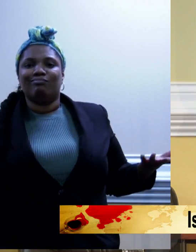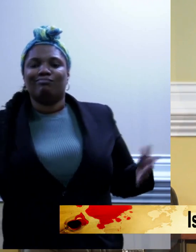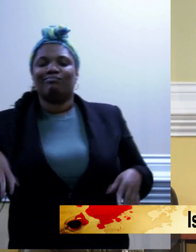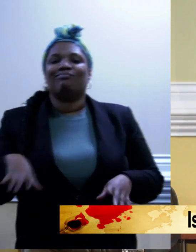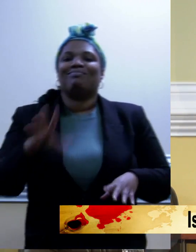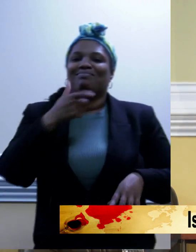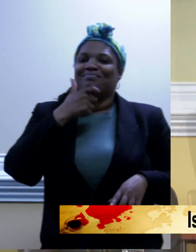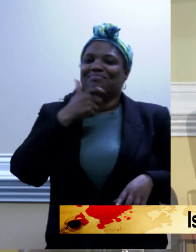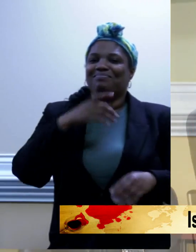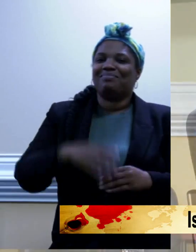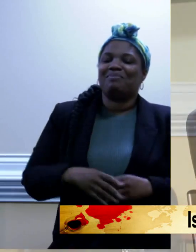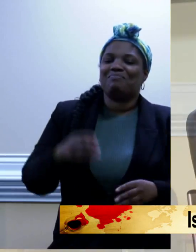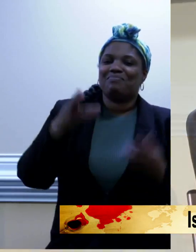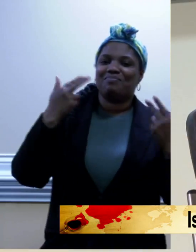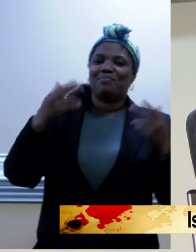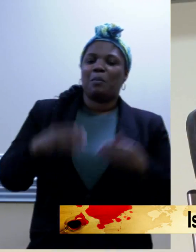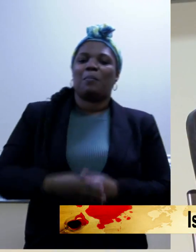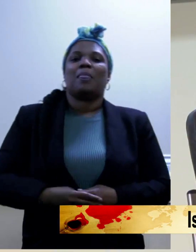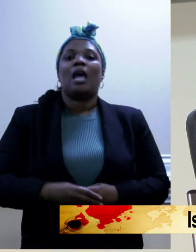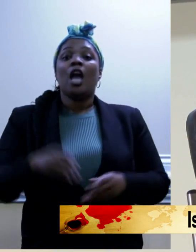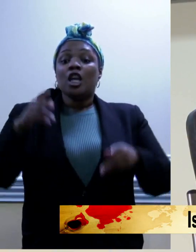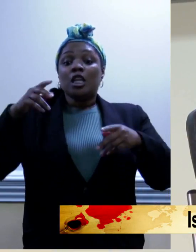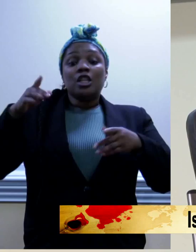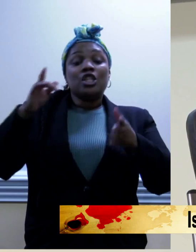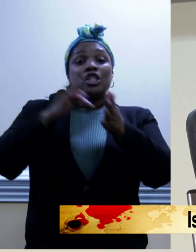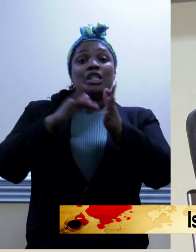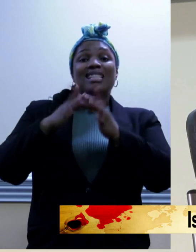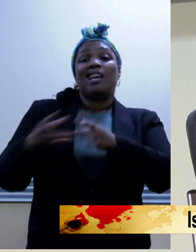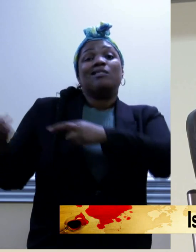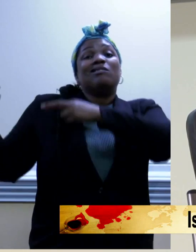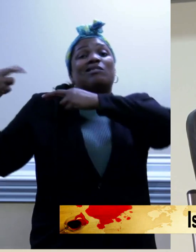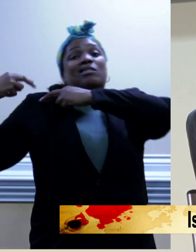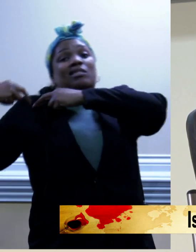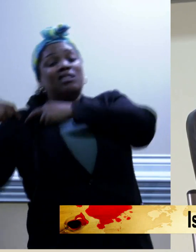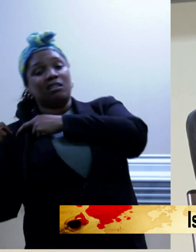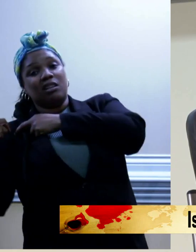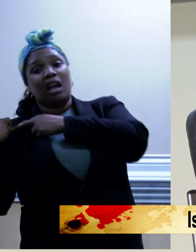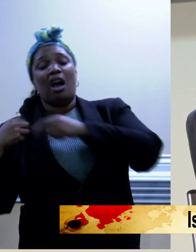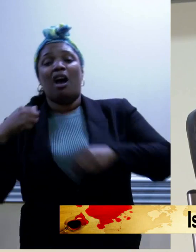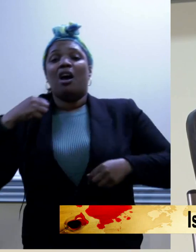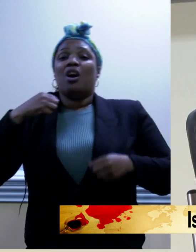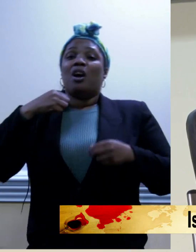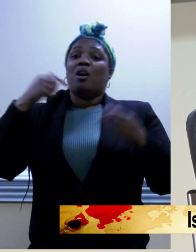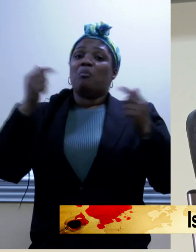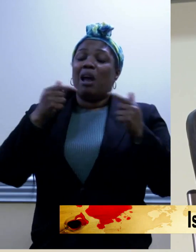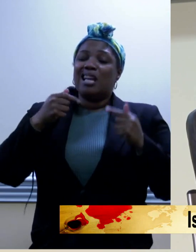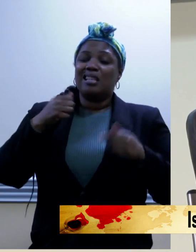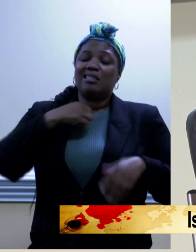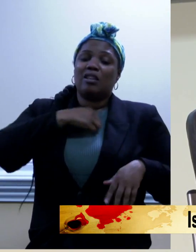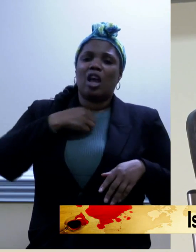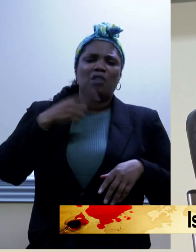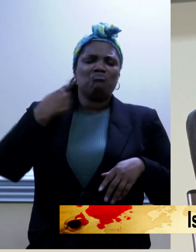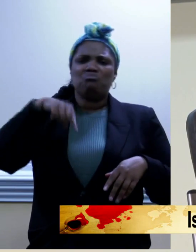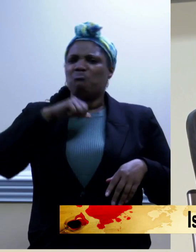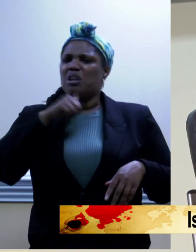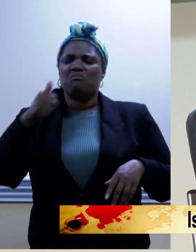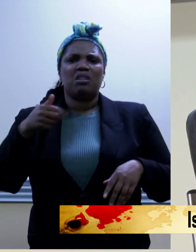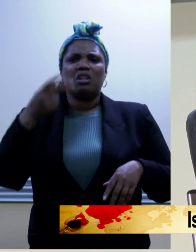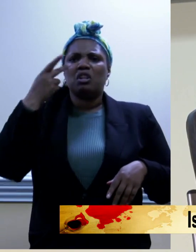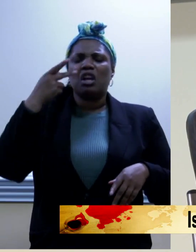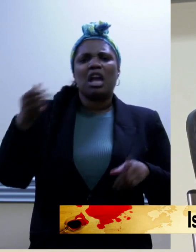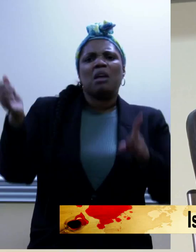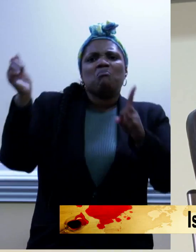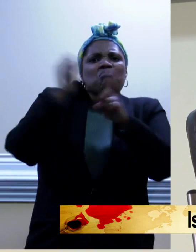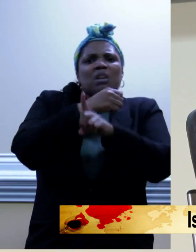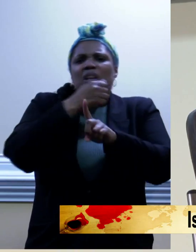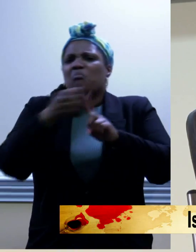read. Verse 4. Surely he has borne our griefs and carried our sorrows. Uh-huh. Yet we did esteem him stricken, smitten